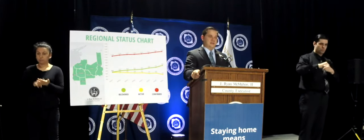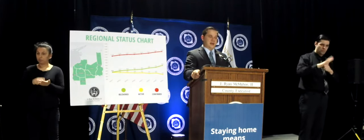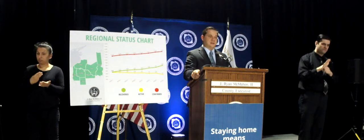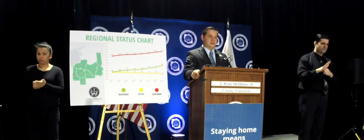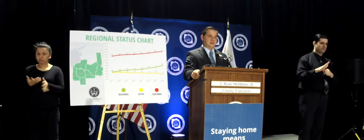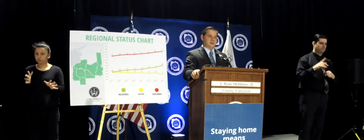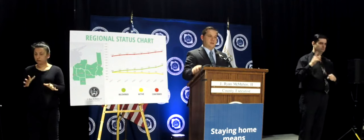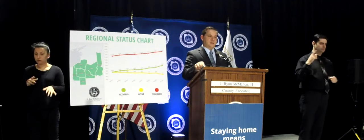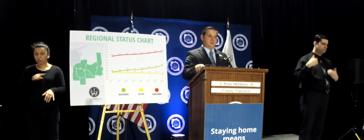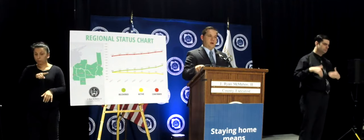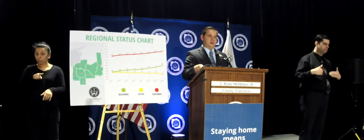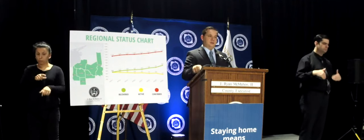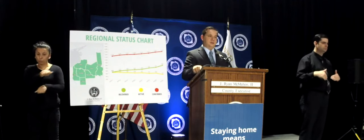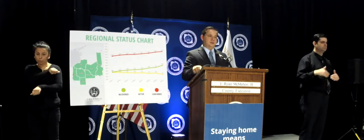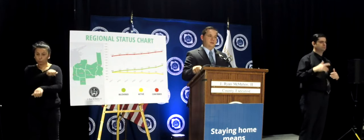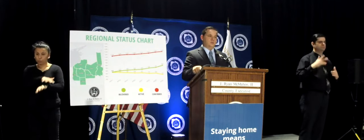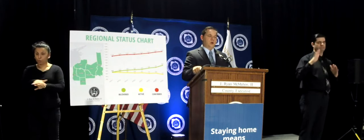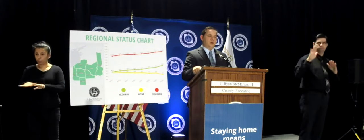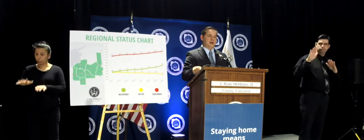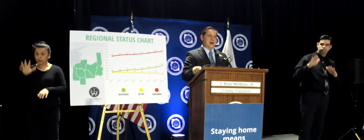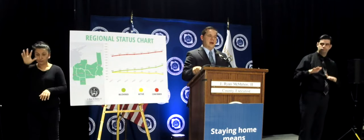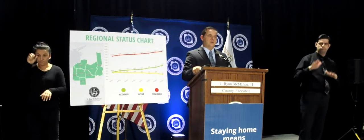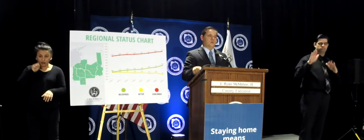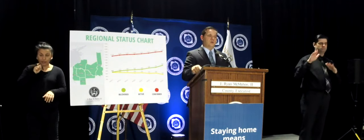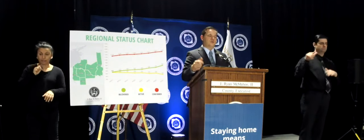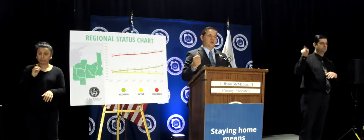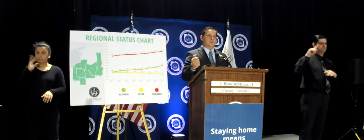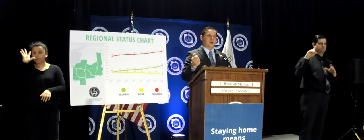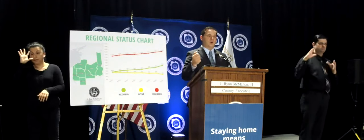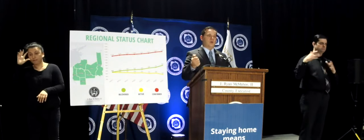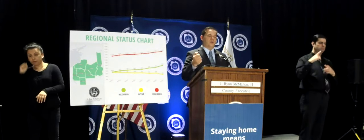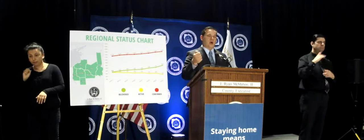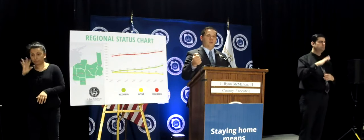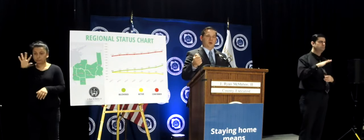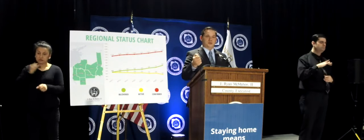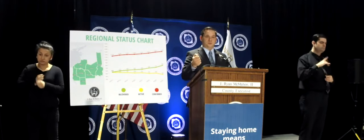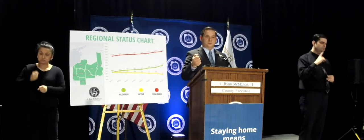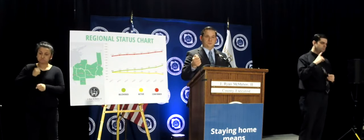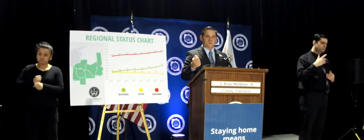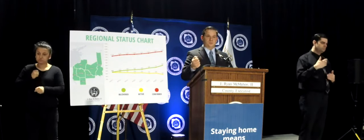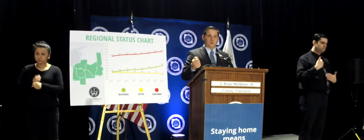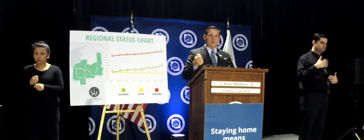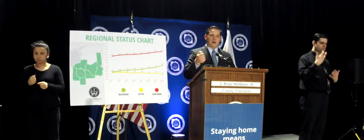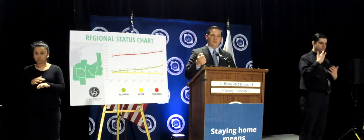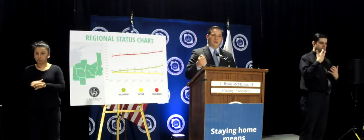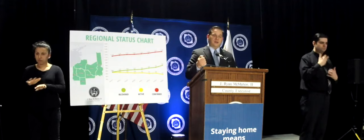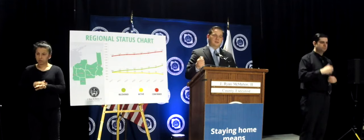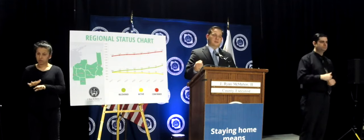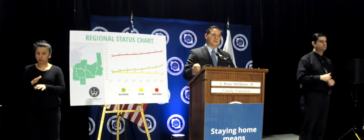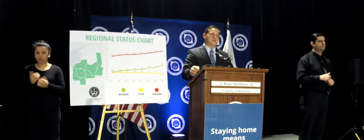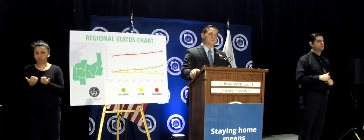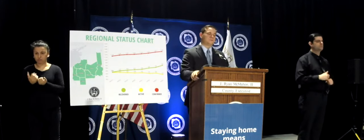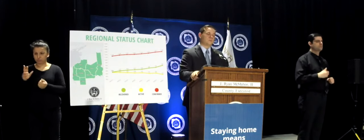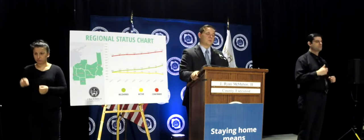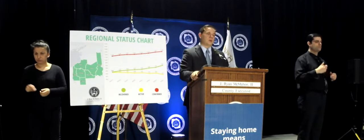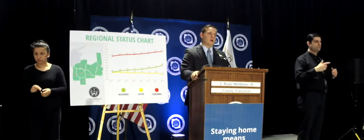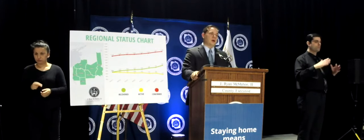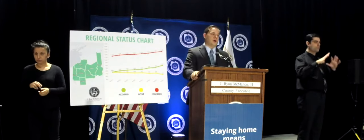just fantastic. But we've trimmed our overall budget. We've held